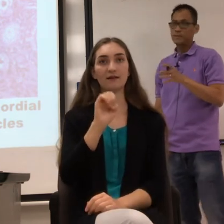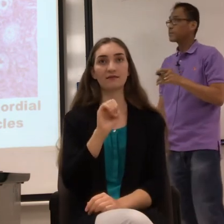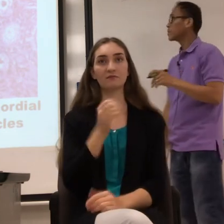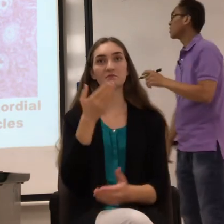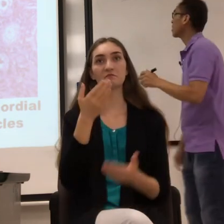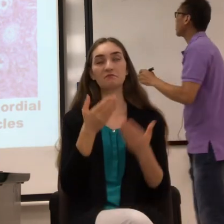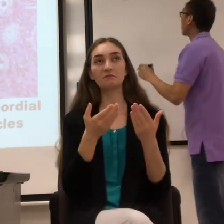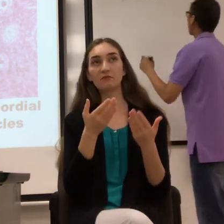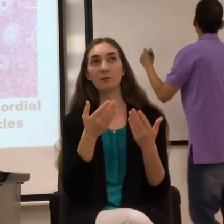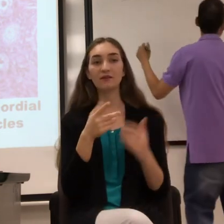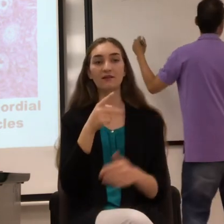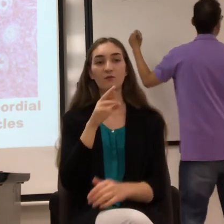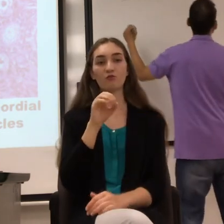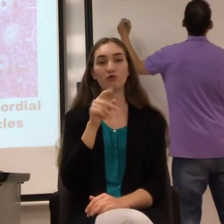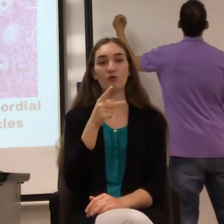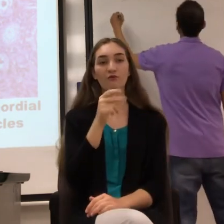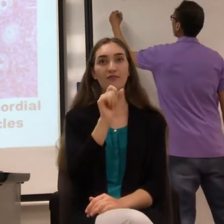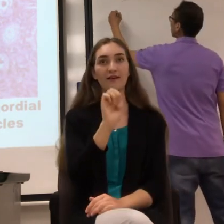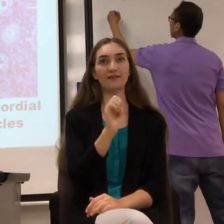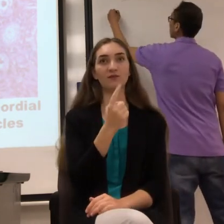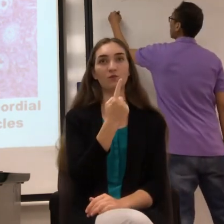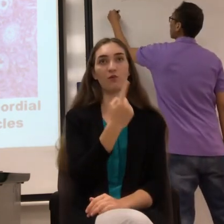arrest.